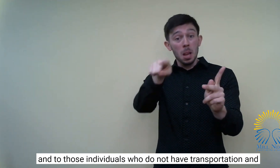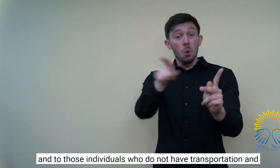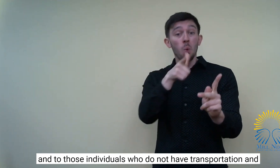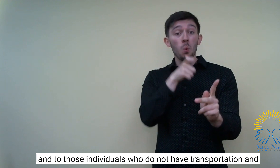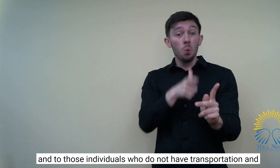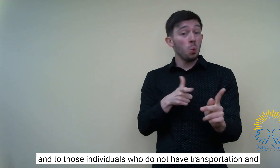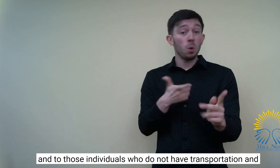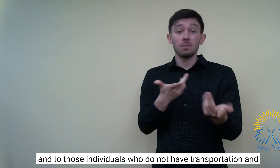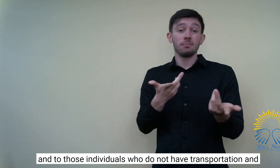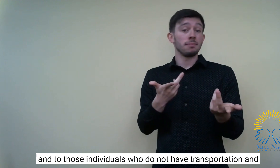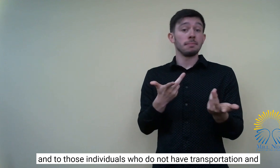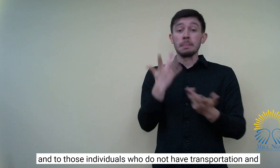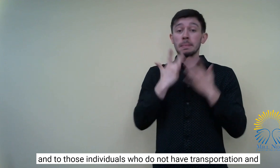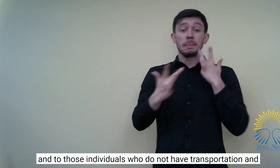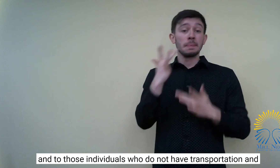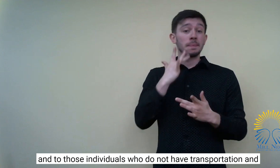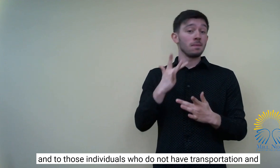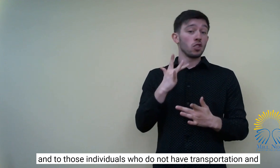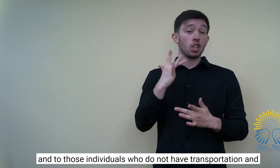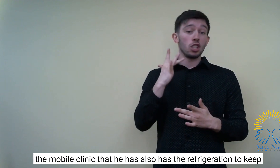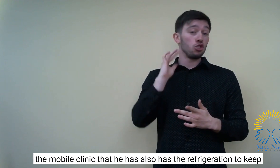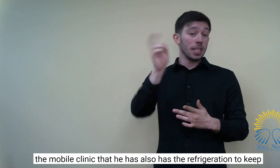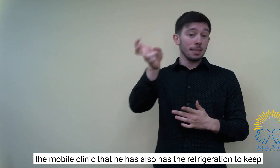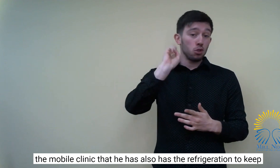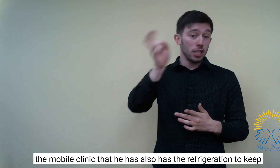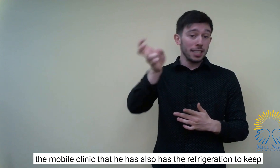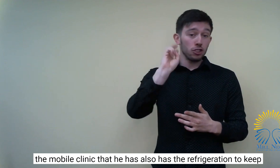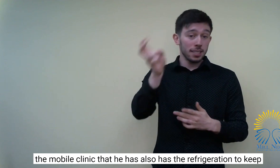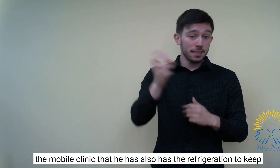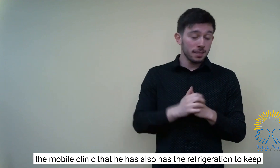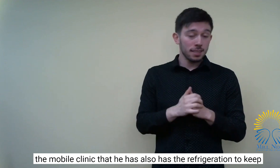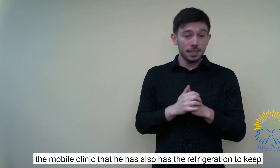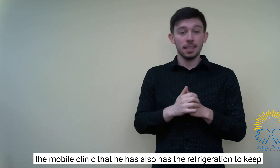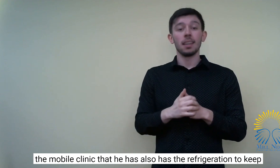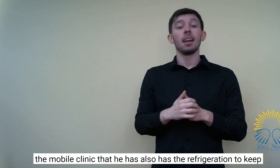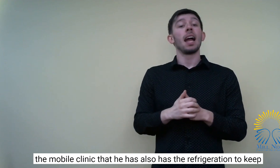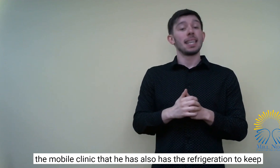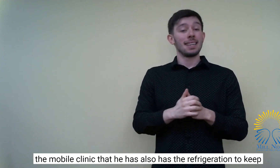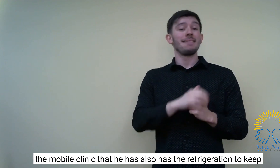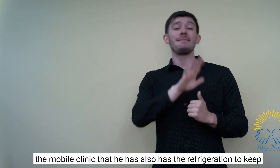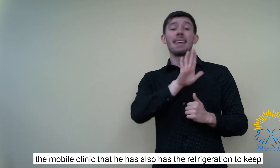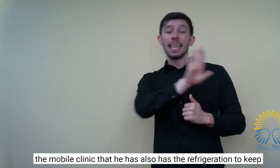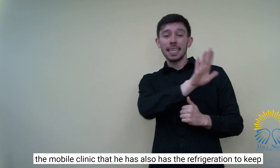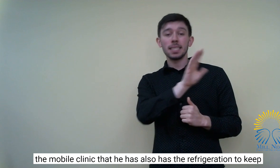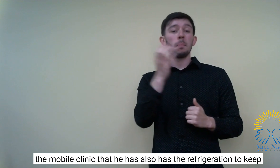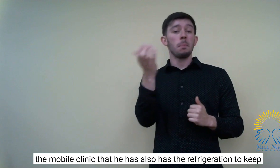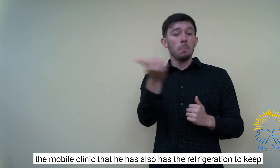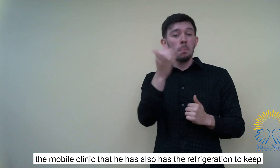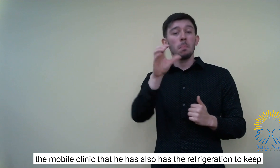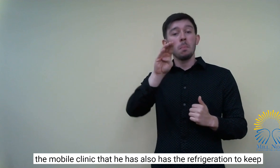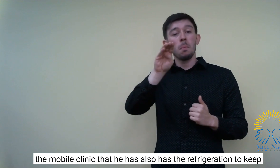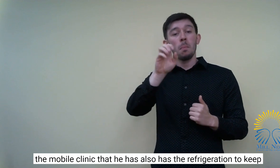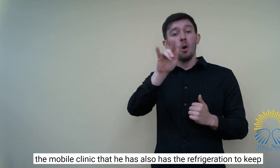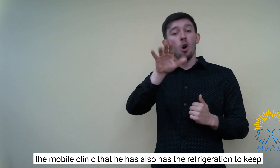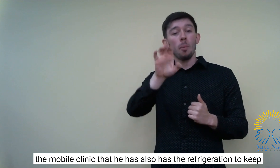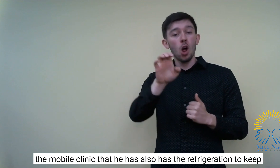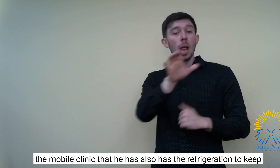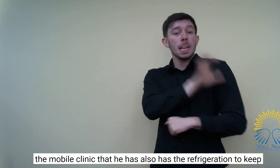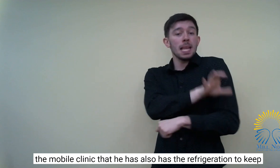have transportation. And the mobile clinic that he has also has the refrigeration to